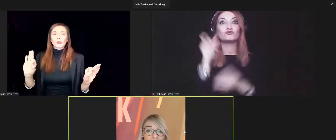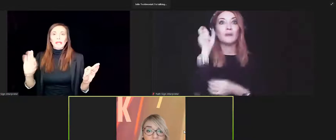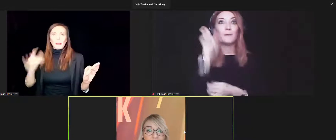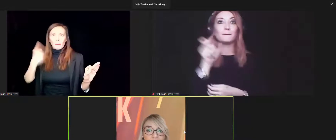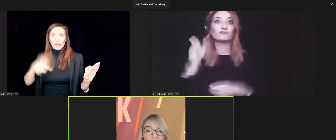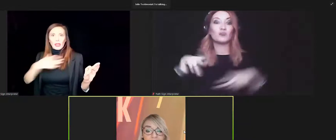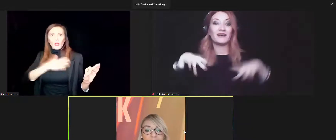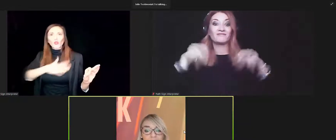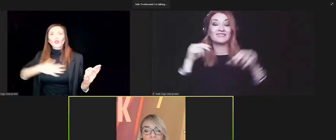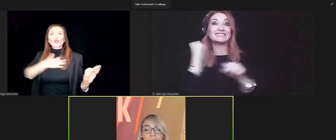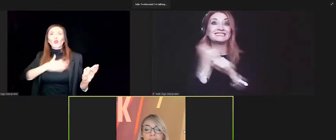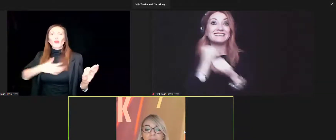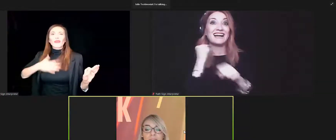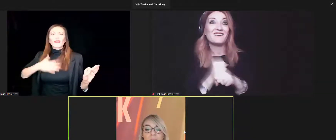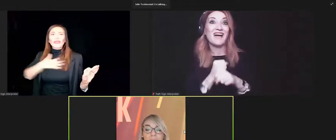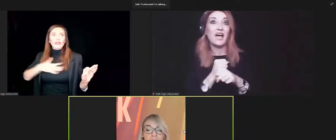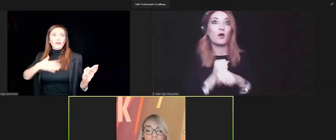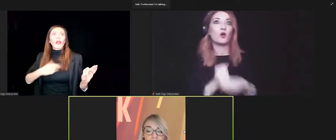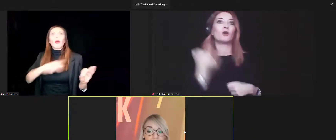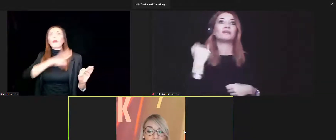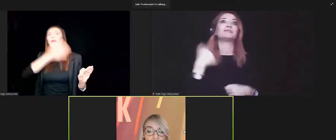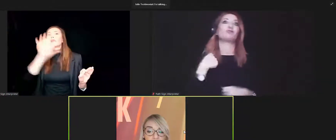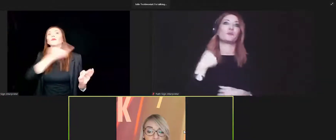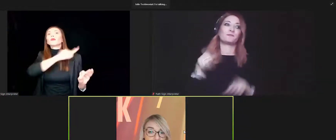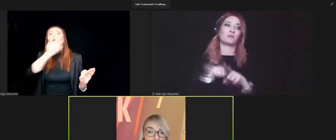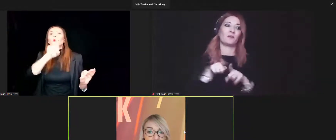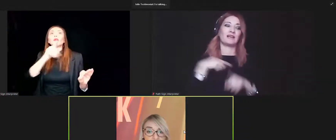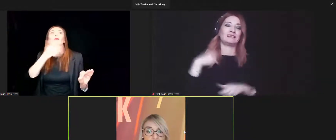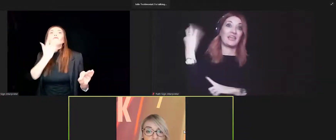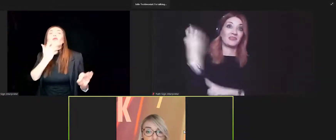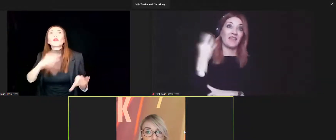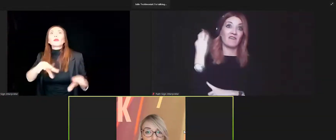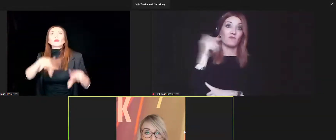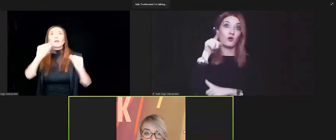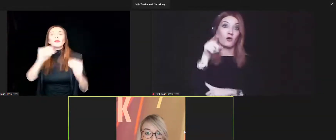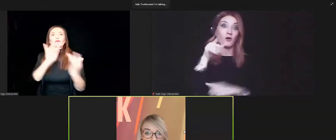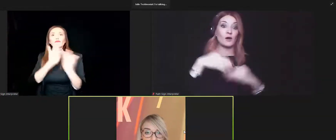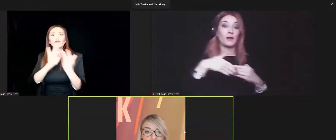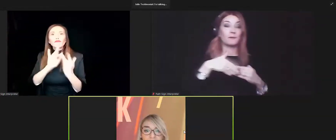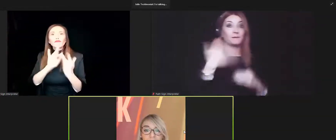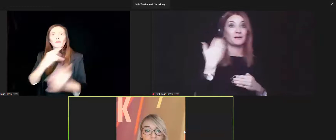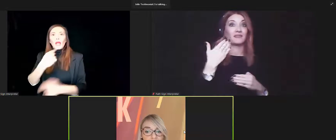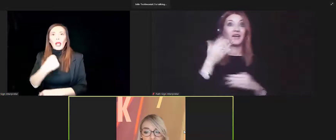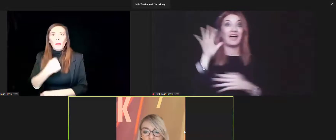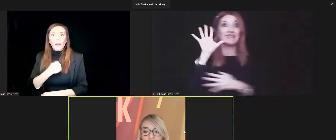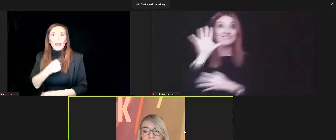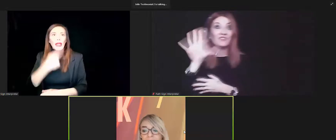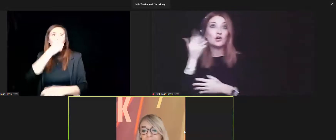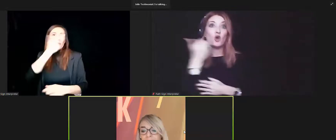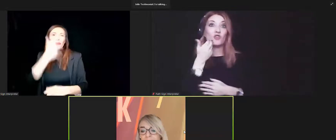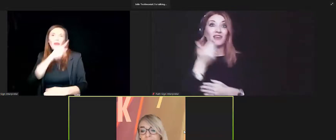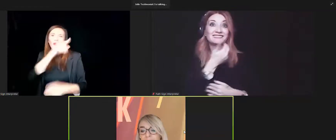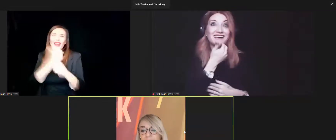Make your life easier with some plannings applications, calendar,